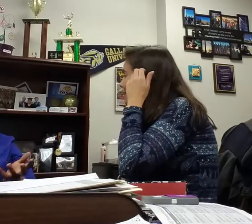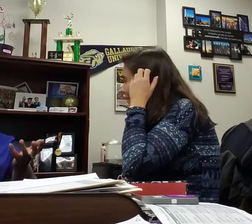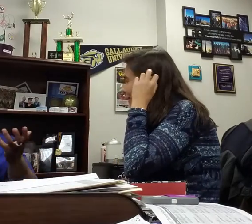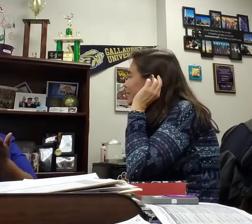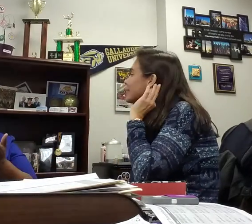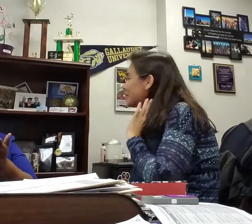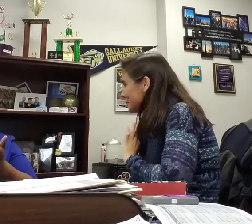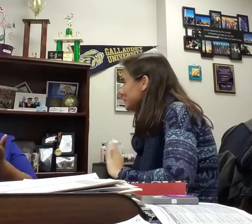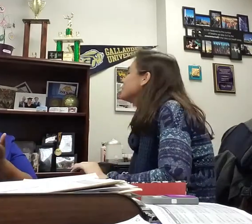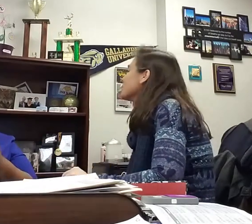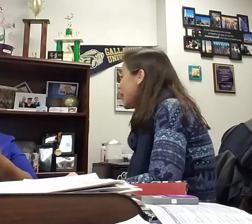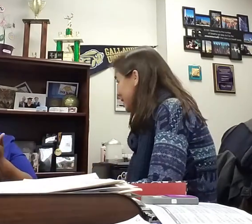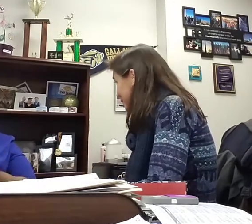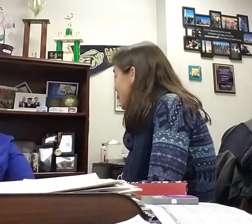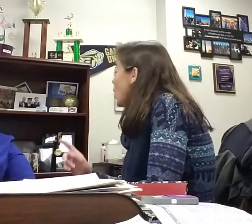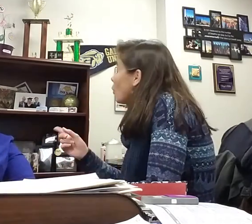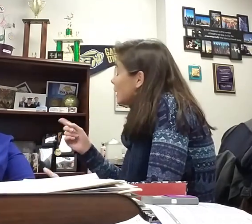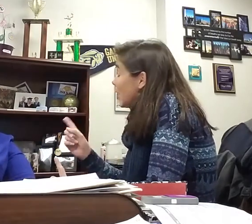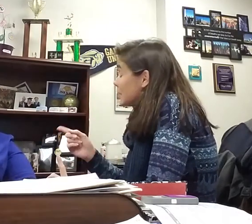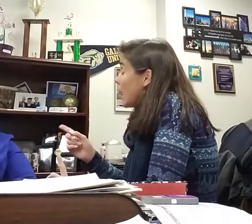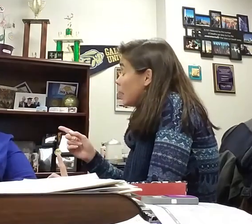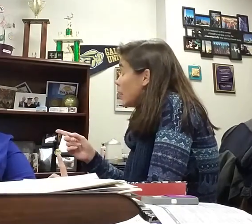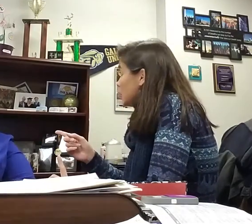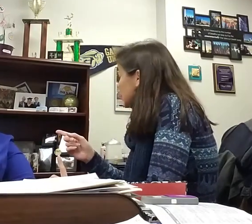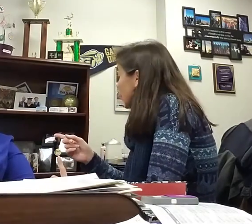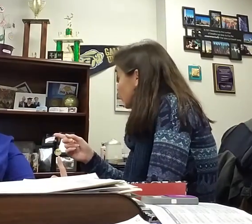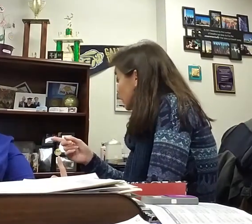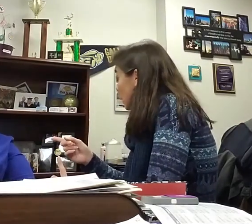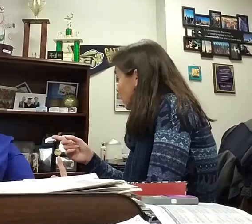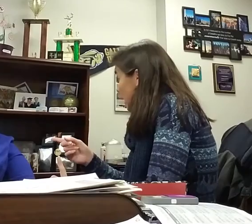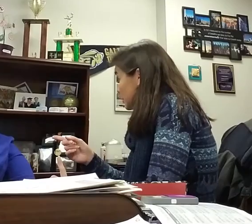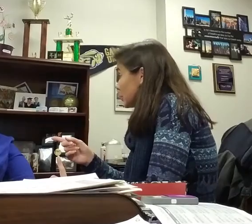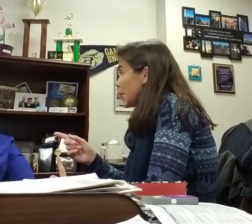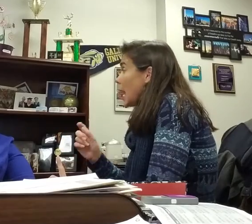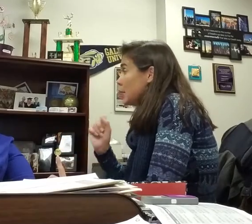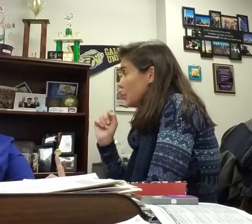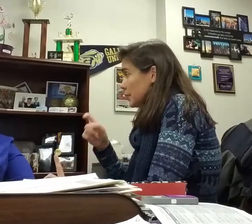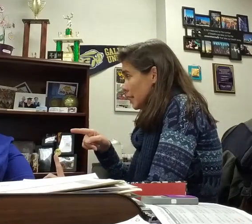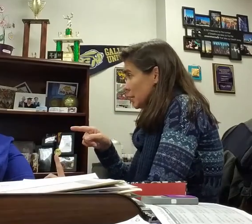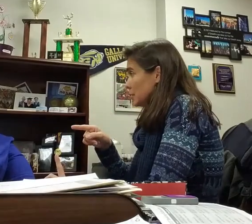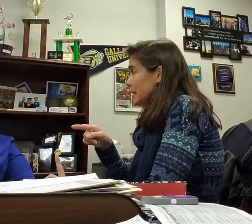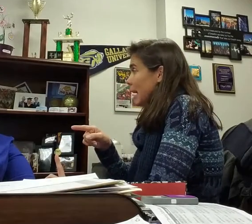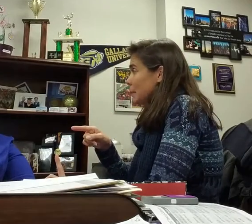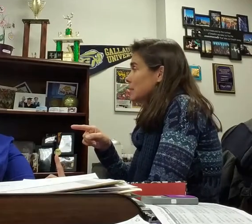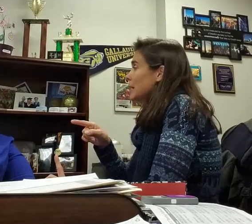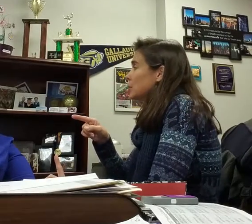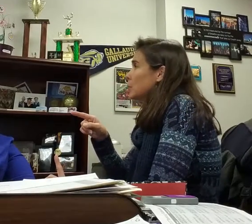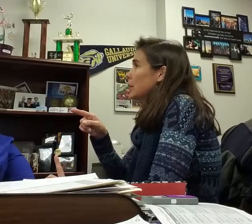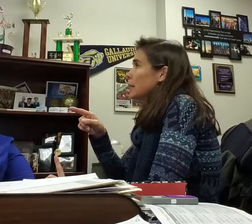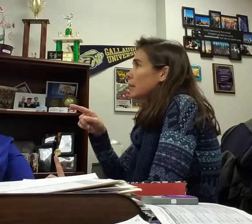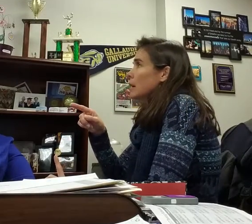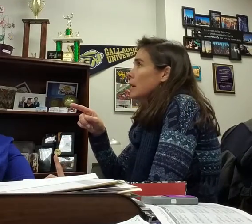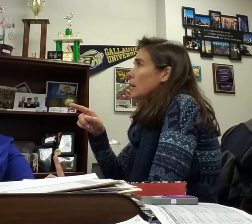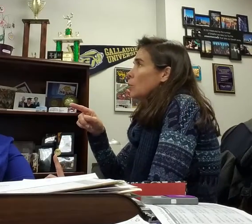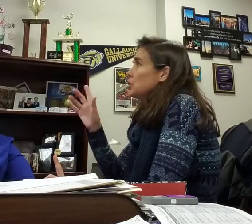tried to match her register. Well, and I thought you did that really well, actually. I noticed that you did that, especially with when she